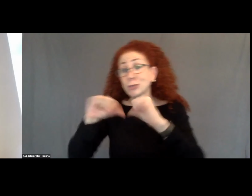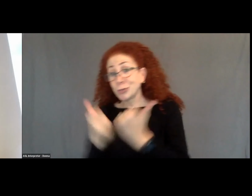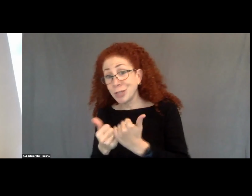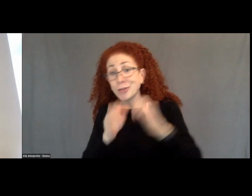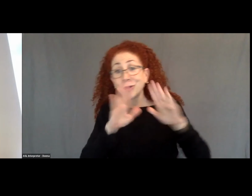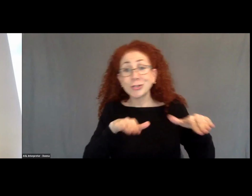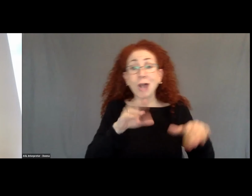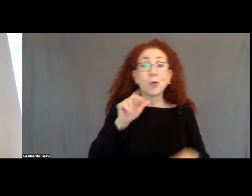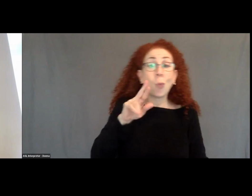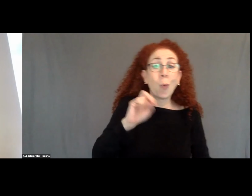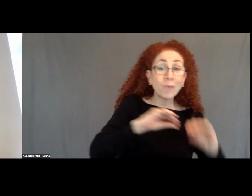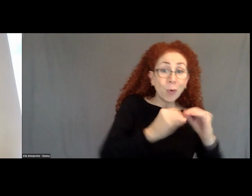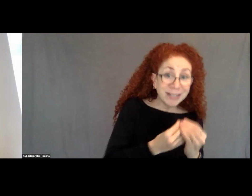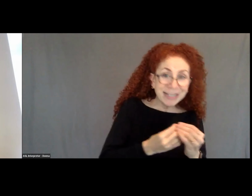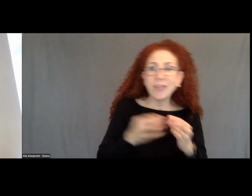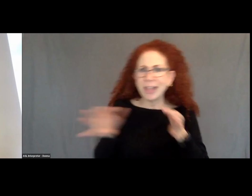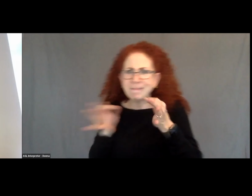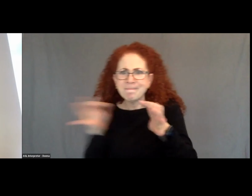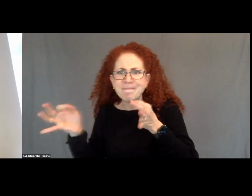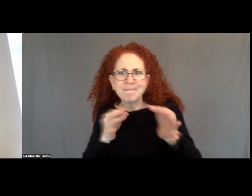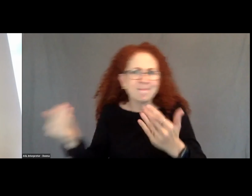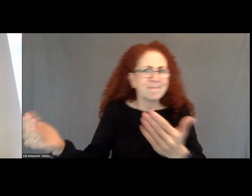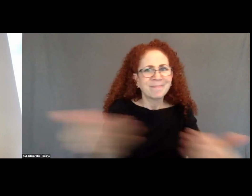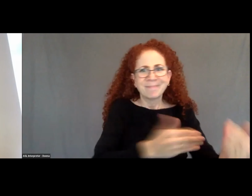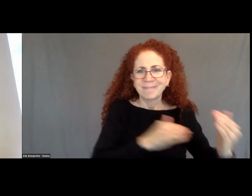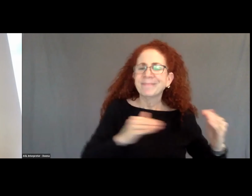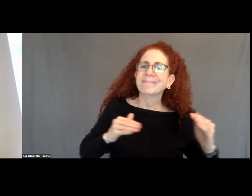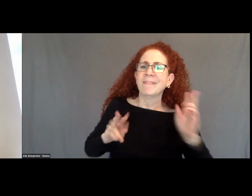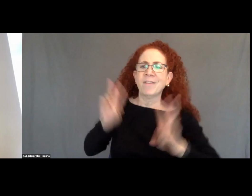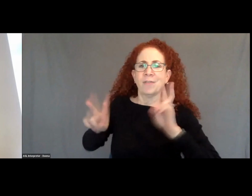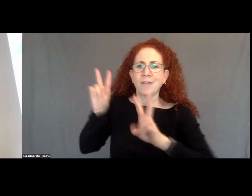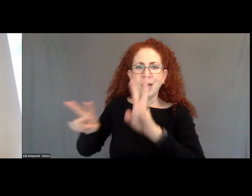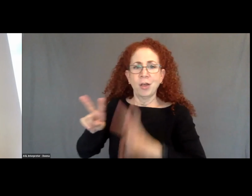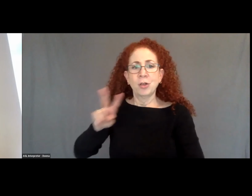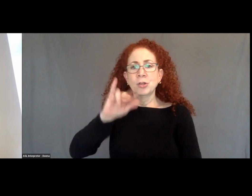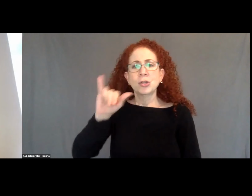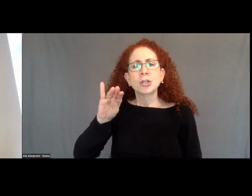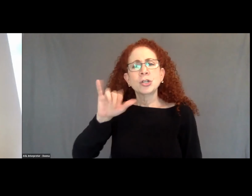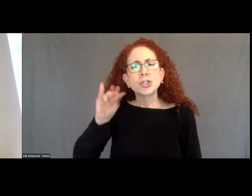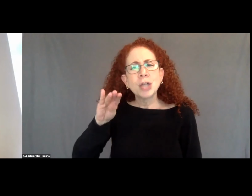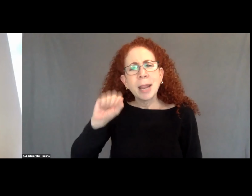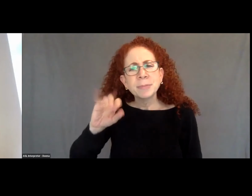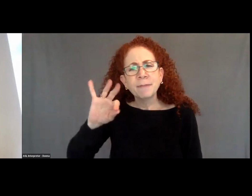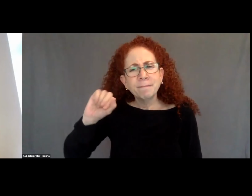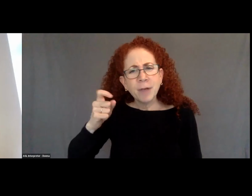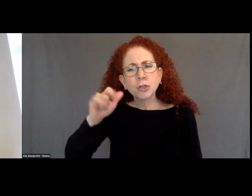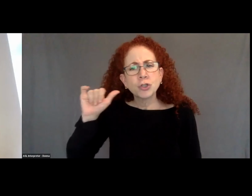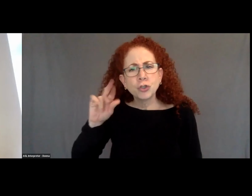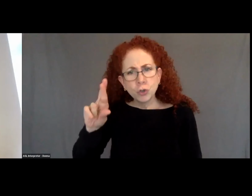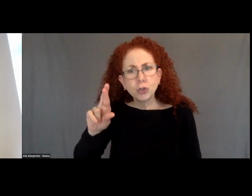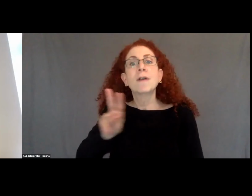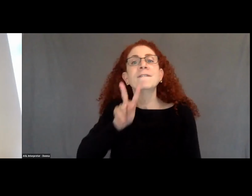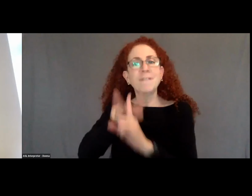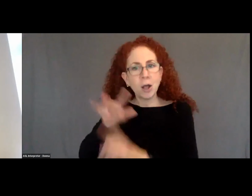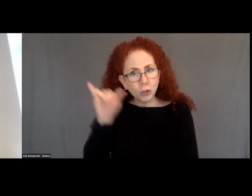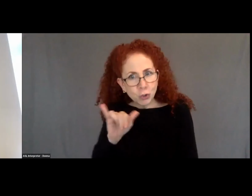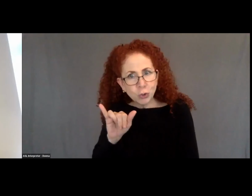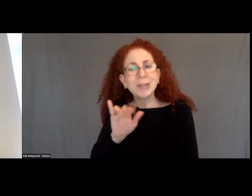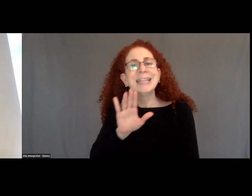organizations. Zebley's lawyers even got the anti-abortion activist James Bopp Jr. to file a brief tapping into his concerns about